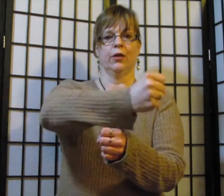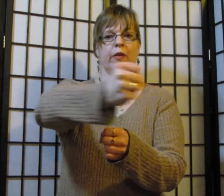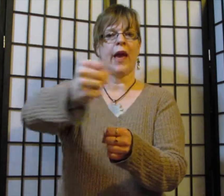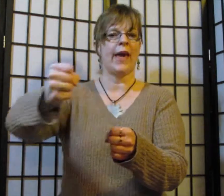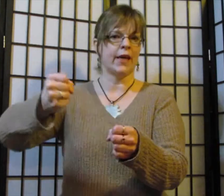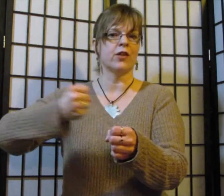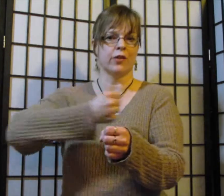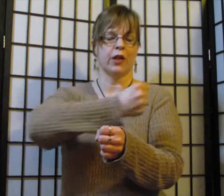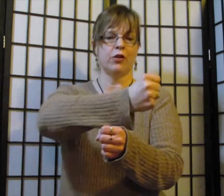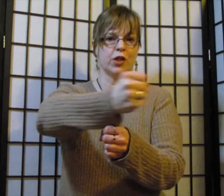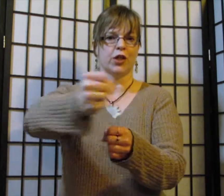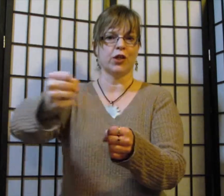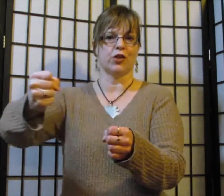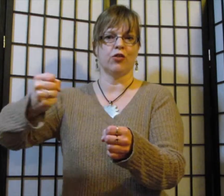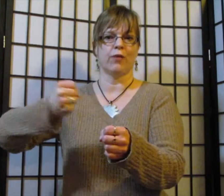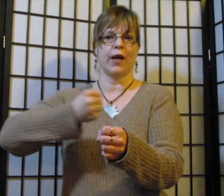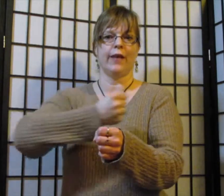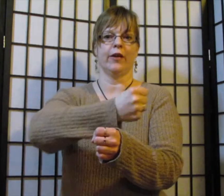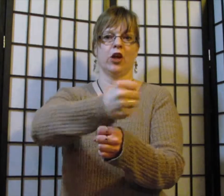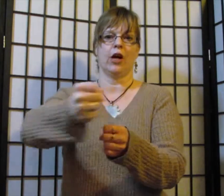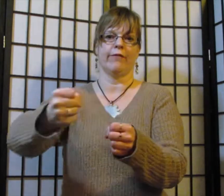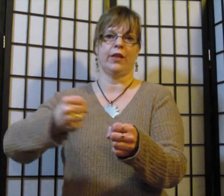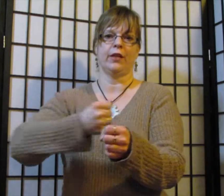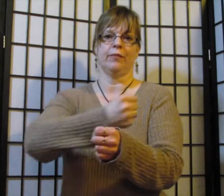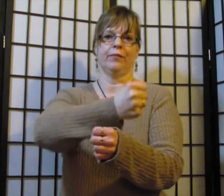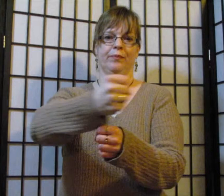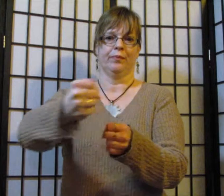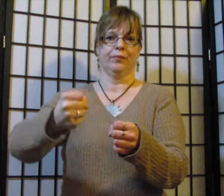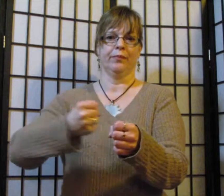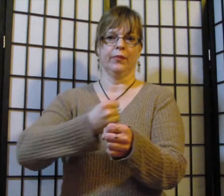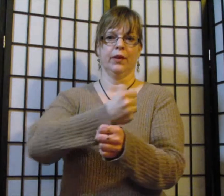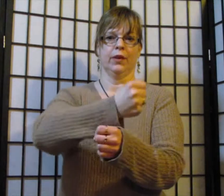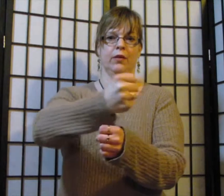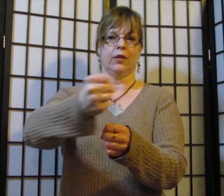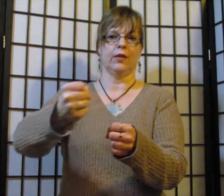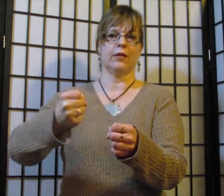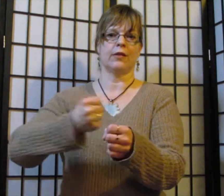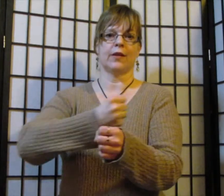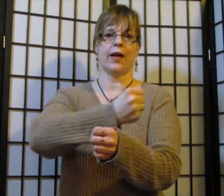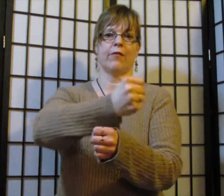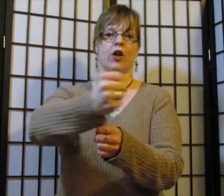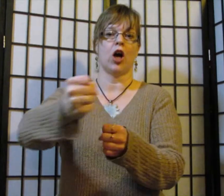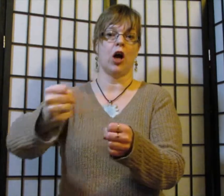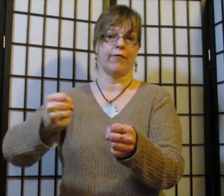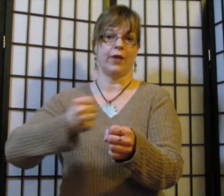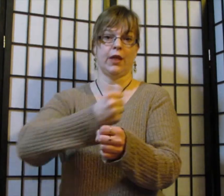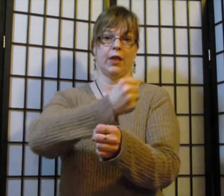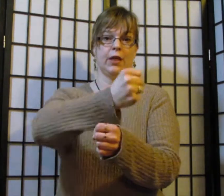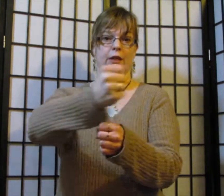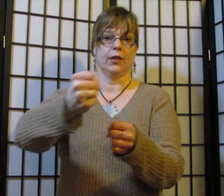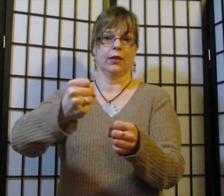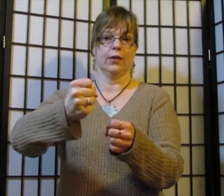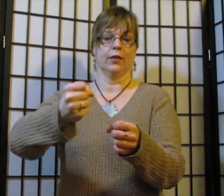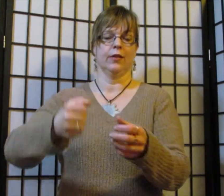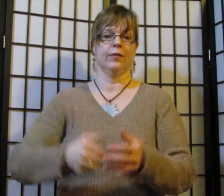or the handle that you turn to grind the coffee. So this is a sign for coffee.